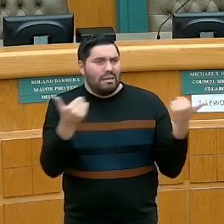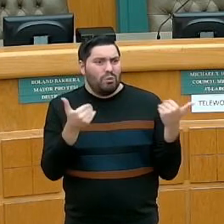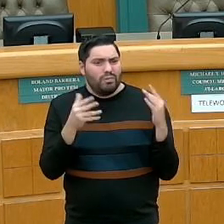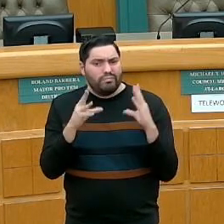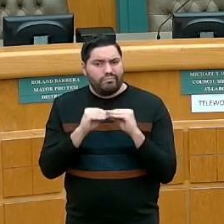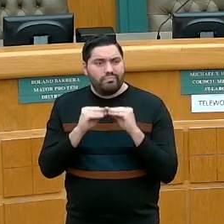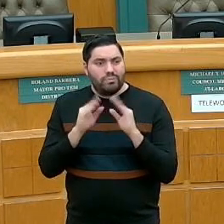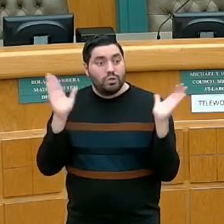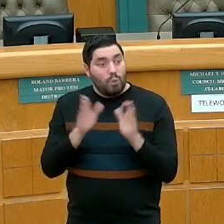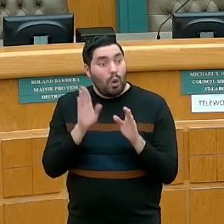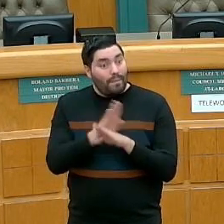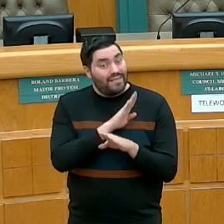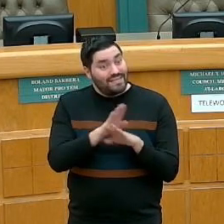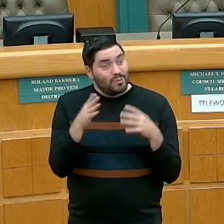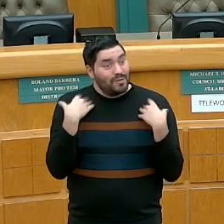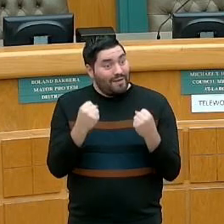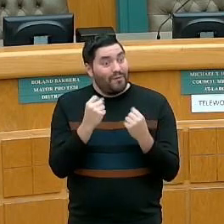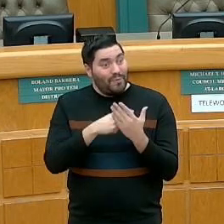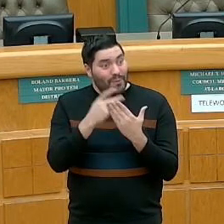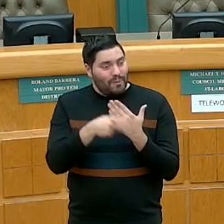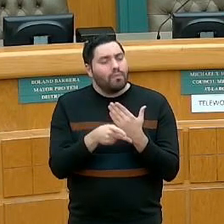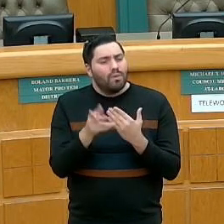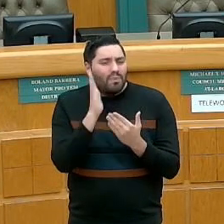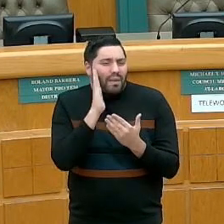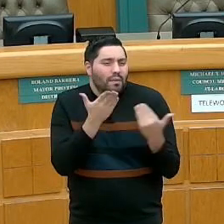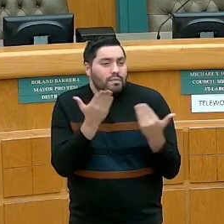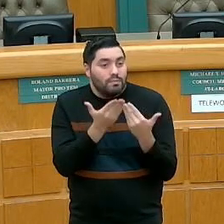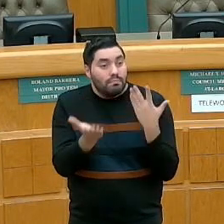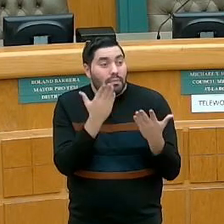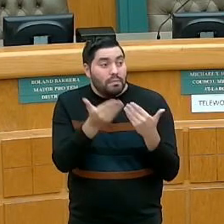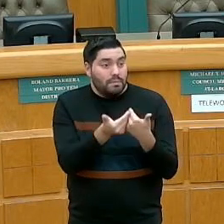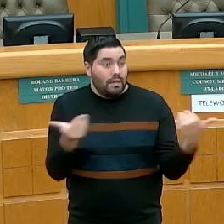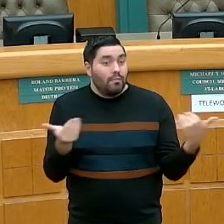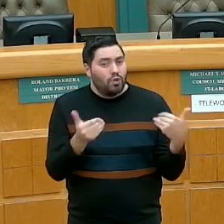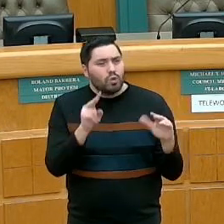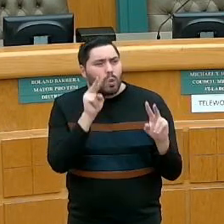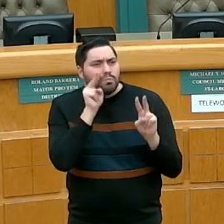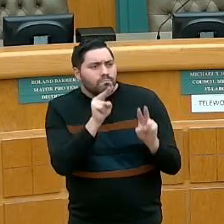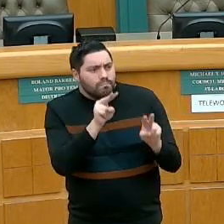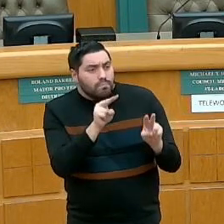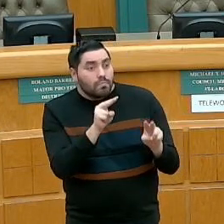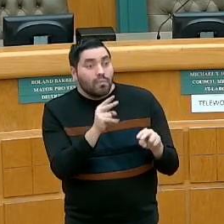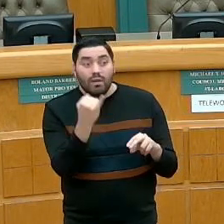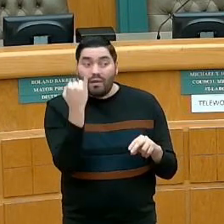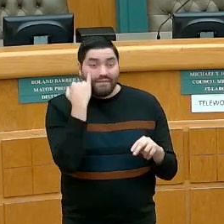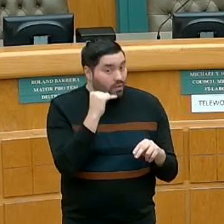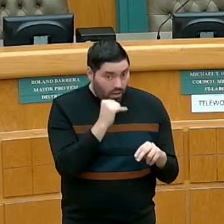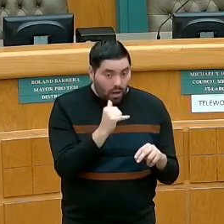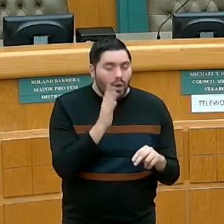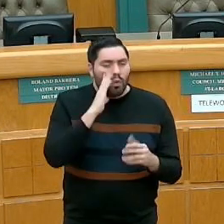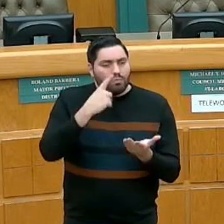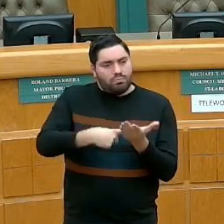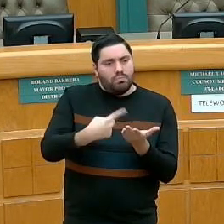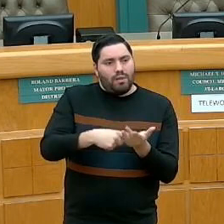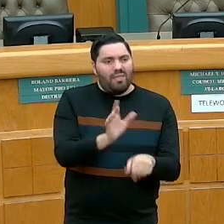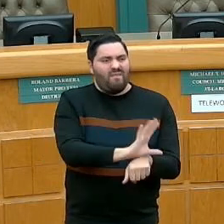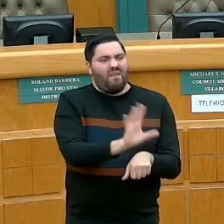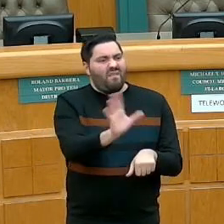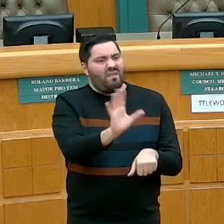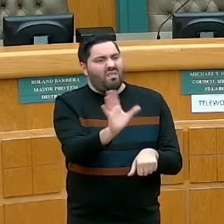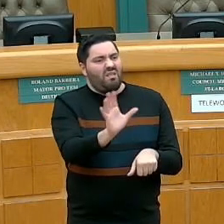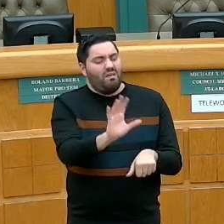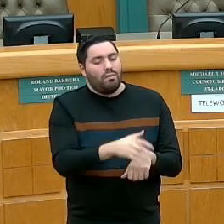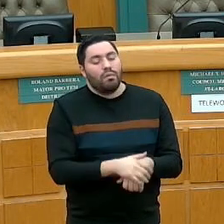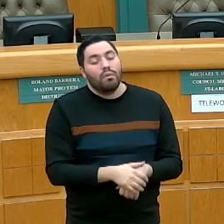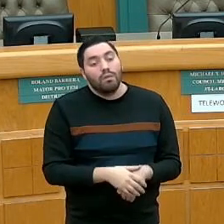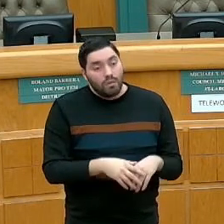small business recovery program. So keep an eye out for that. If not, we'll cover it at the 5 o'clock briefing.